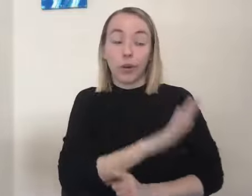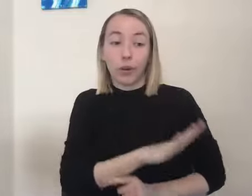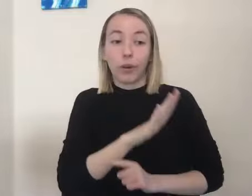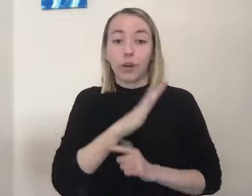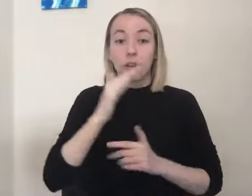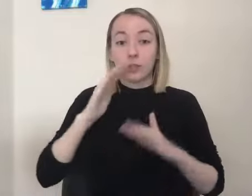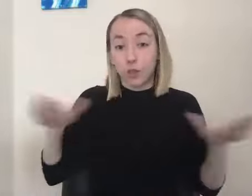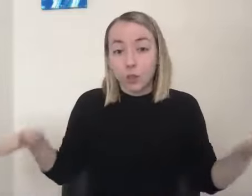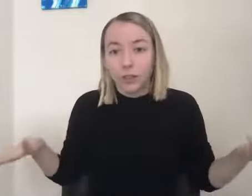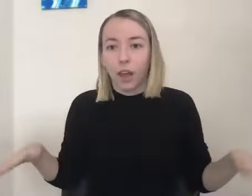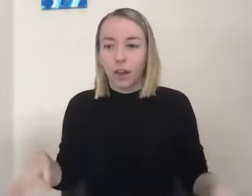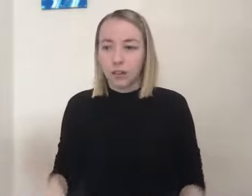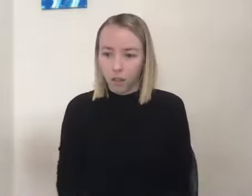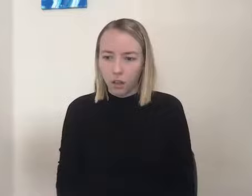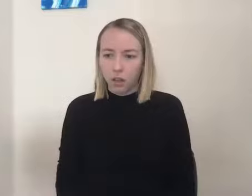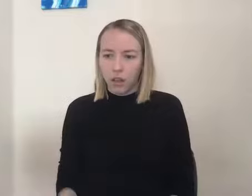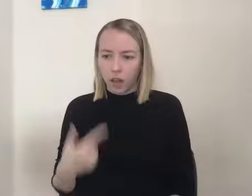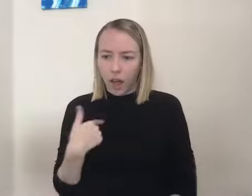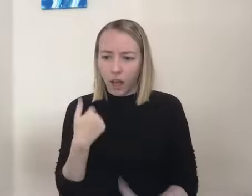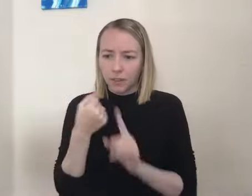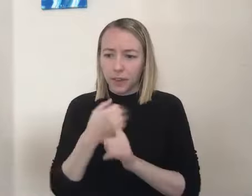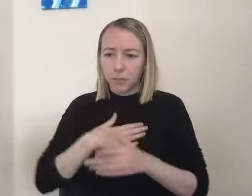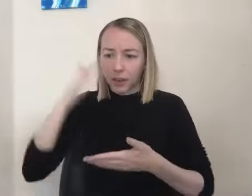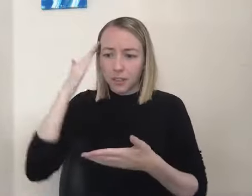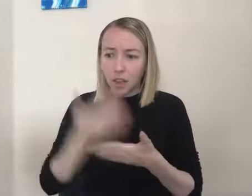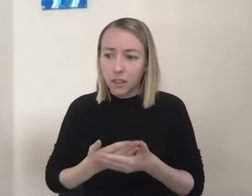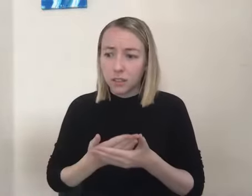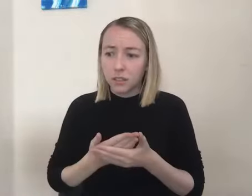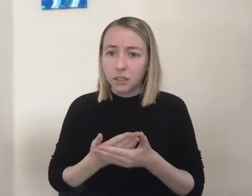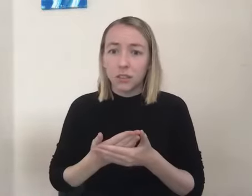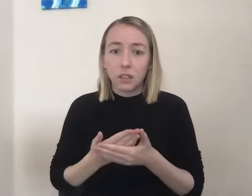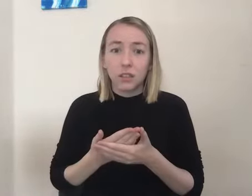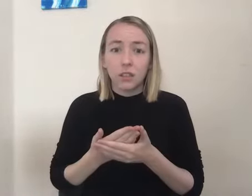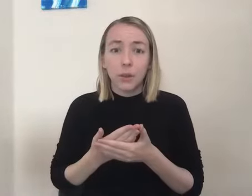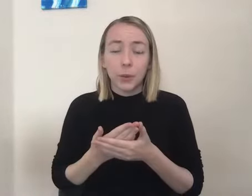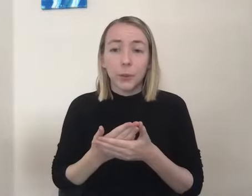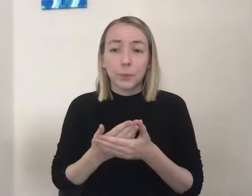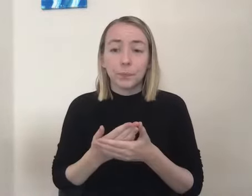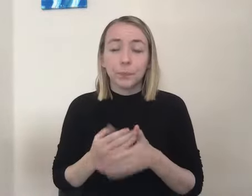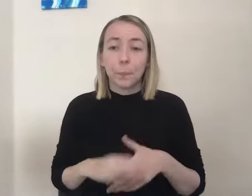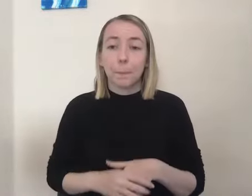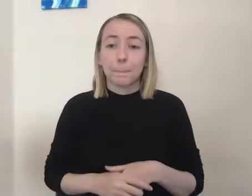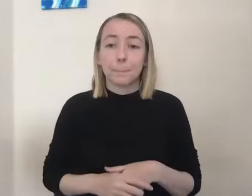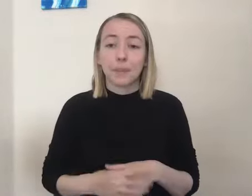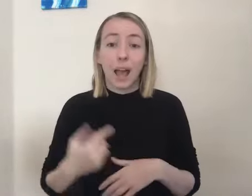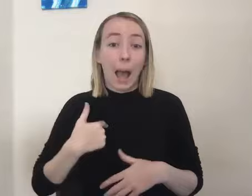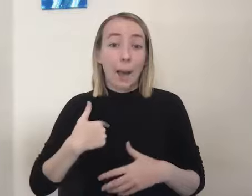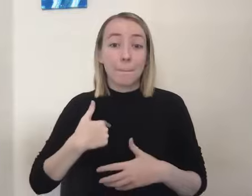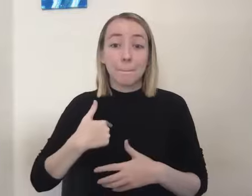lady sharing about how she affected her children. And that was my first light bulb moment, because I thought, I've